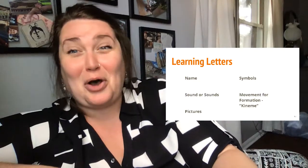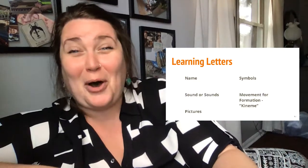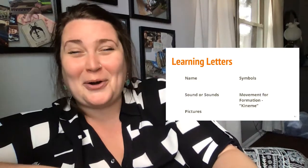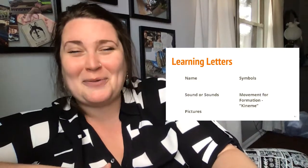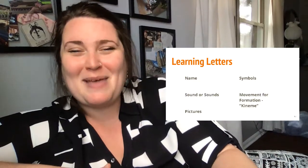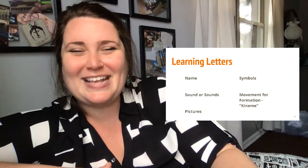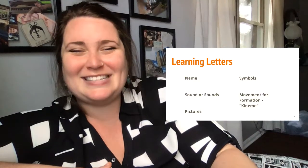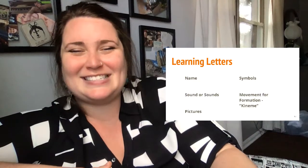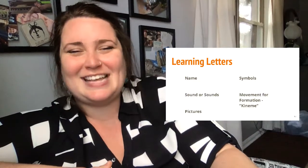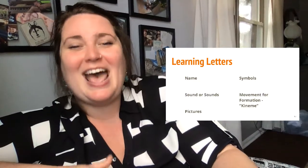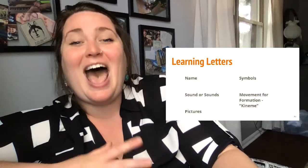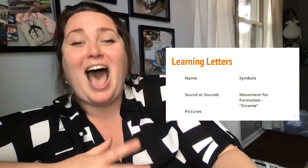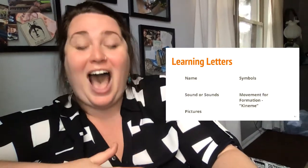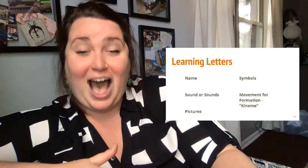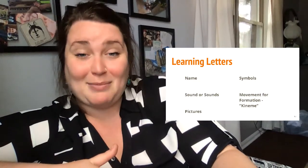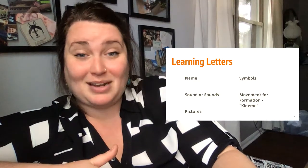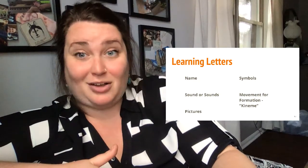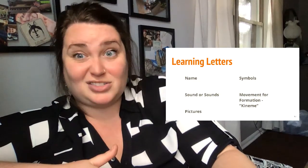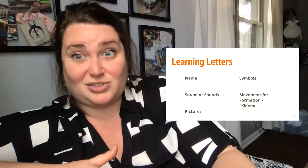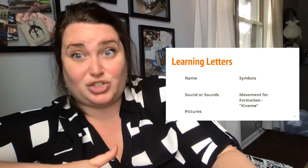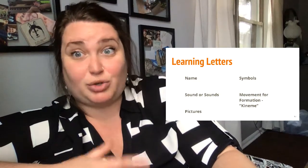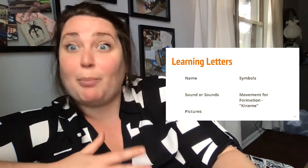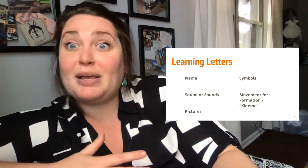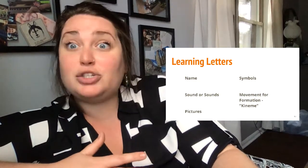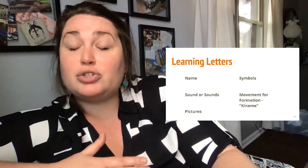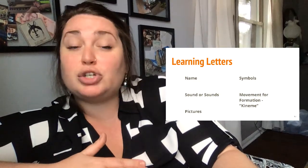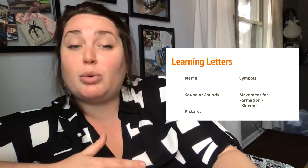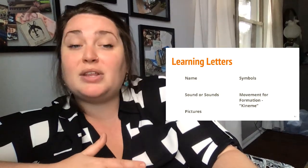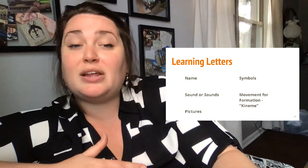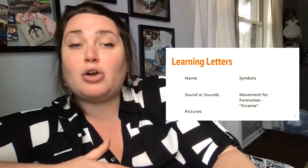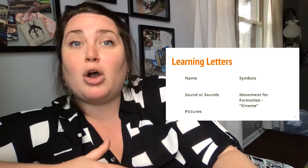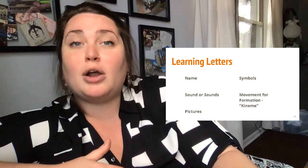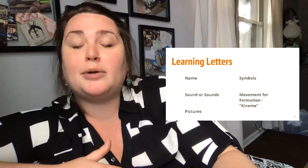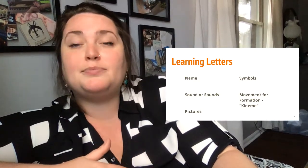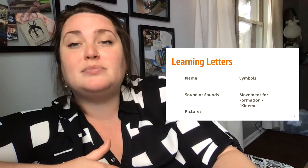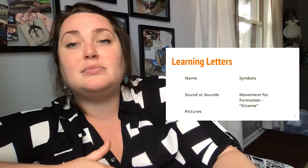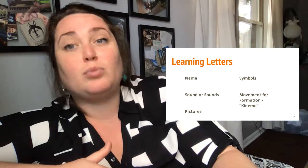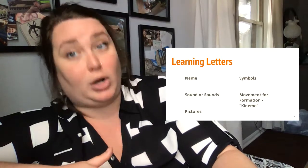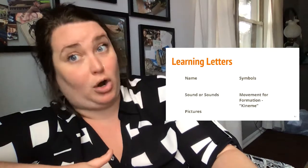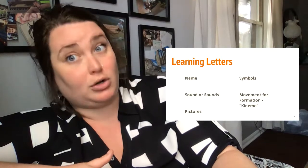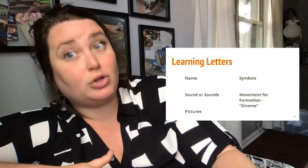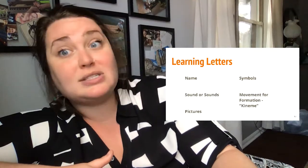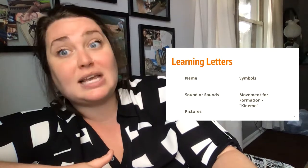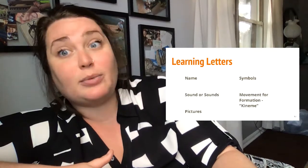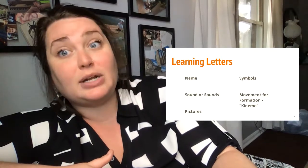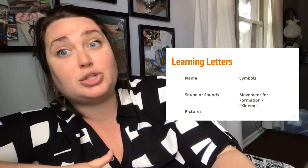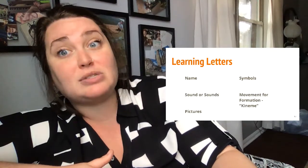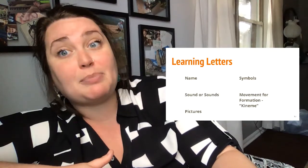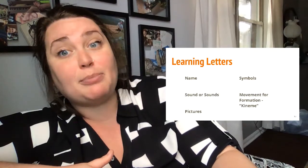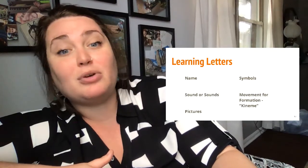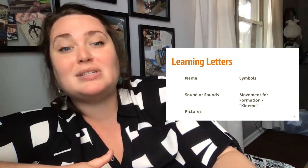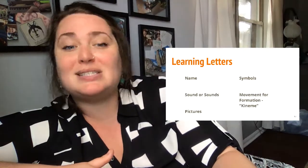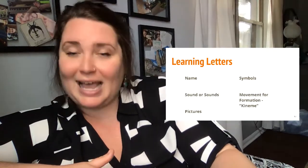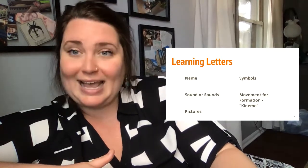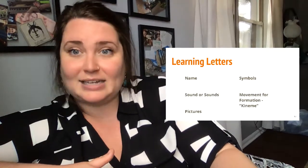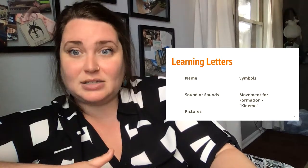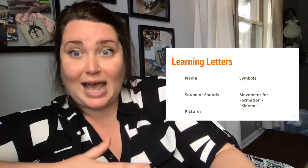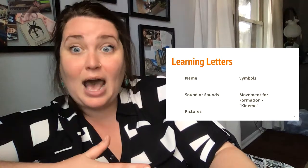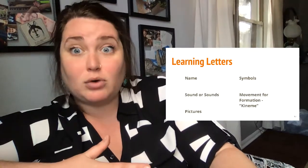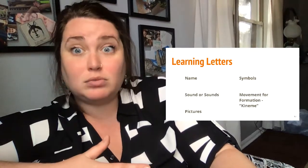R makes. I'm going to also show you a picture to go with the letter R, what R looks like when it shows up in books, and how to